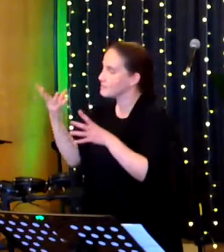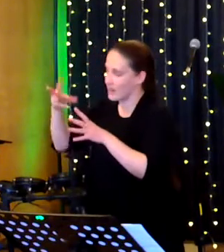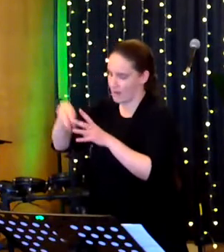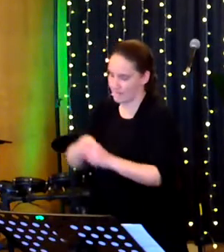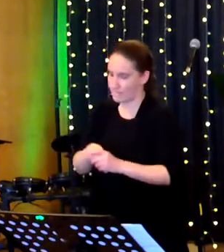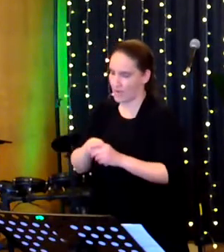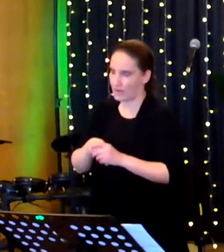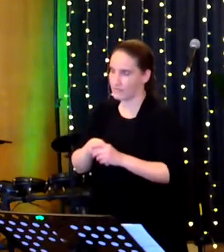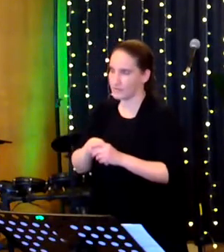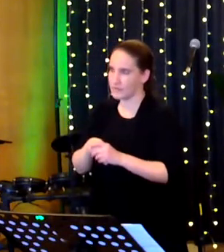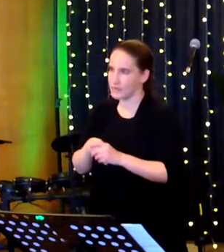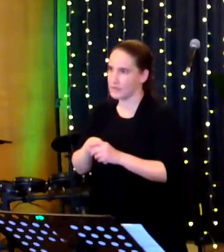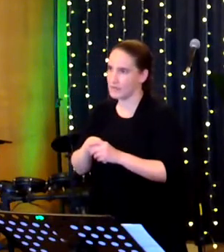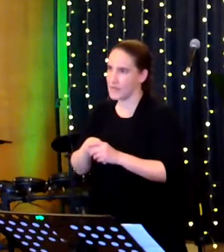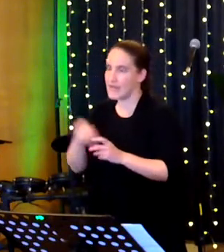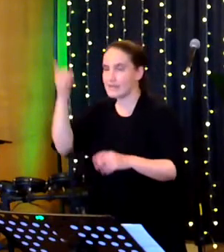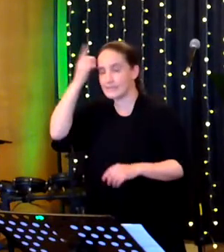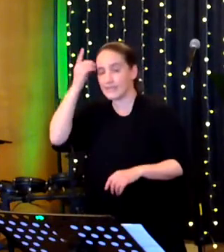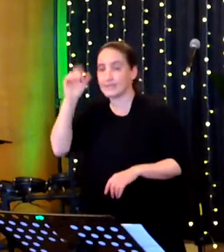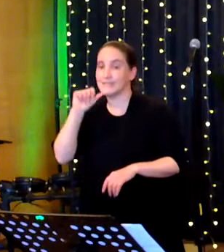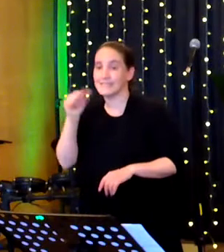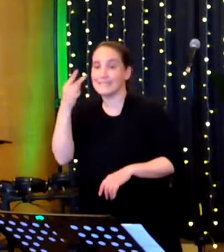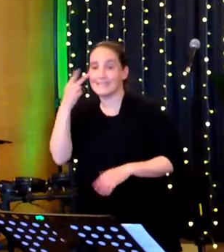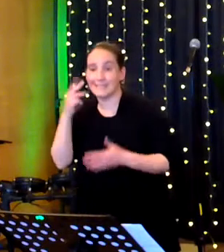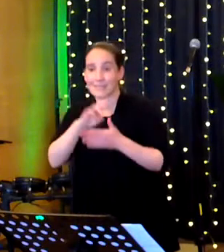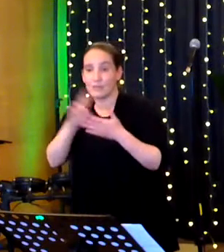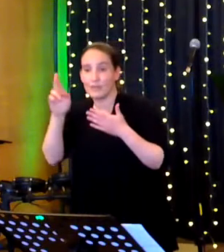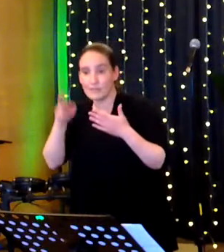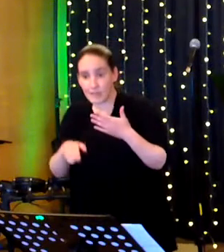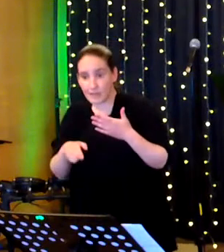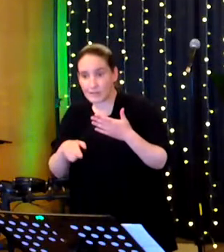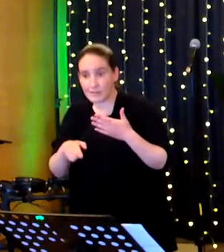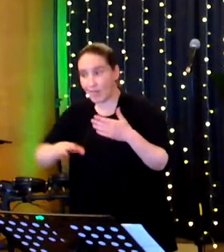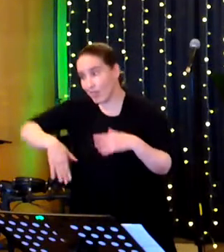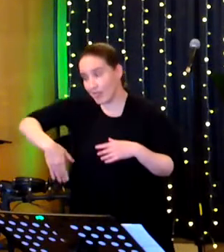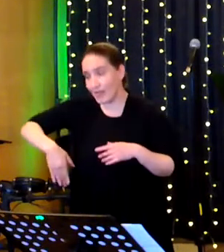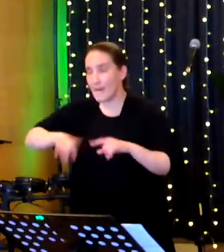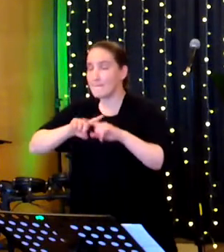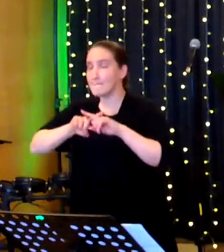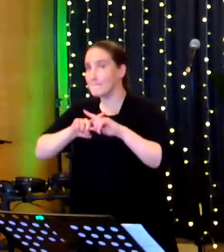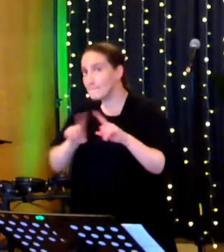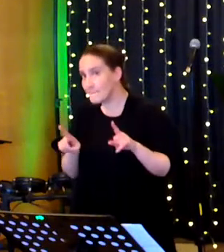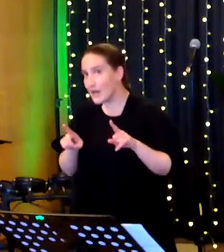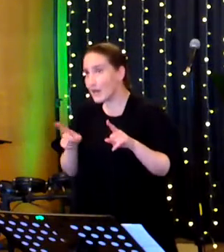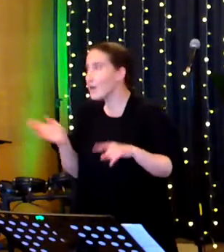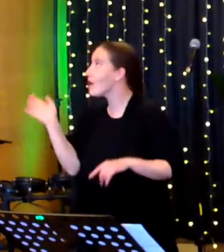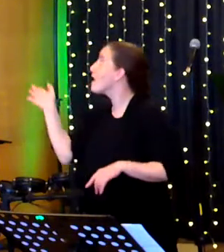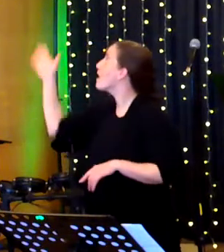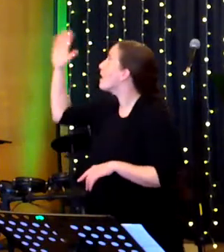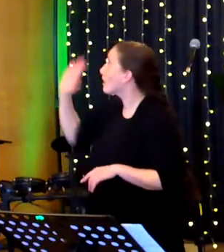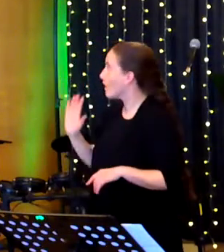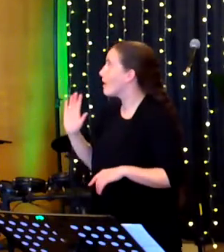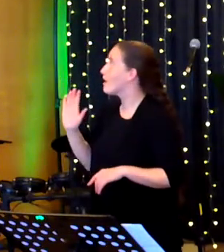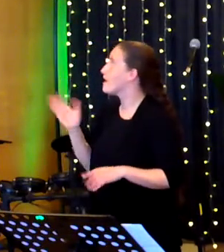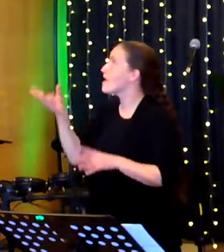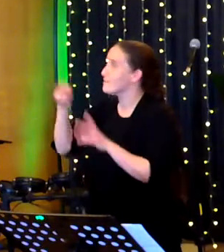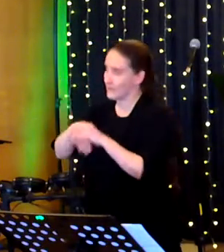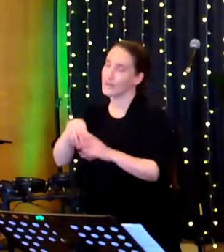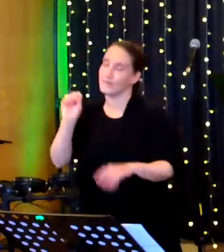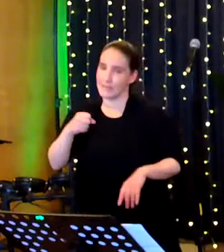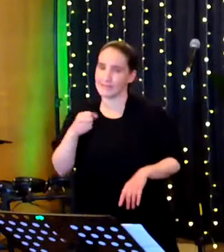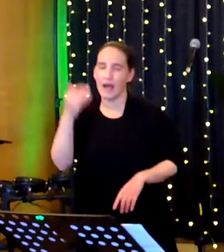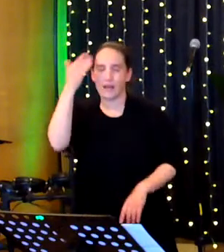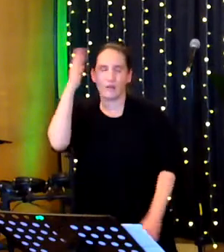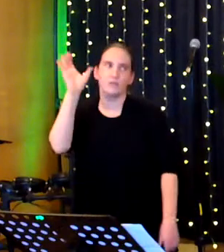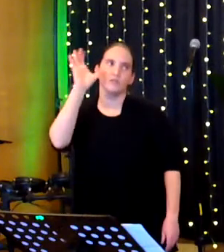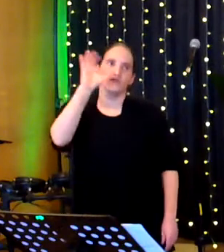because he didn't see something happen doesn't mean that God wasn't doing something. I know this is weird stuff.